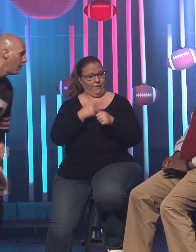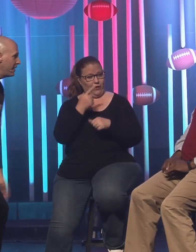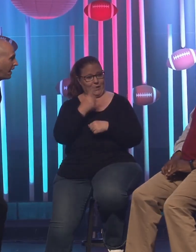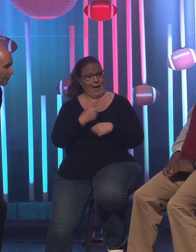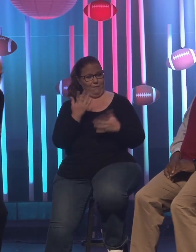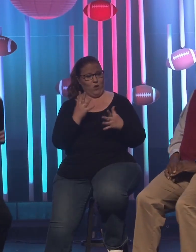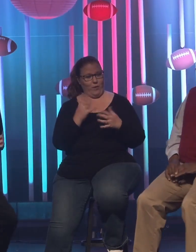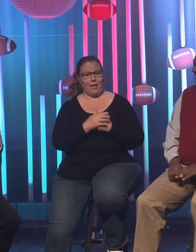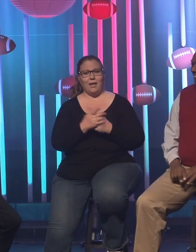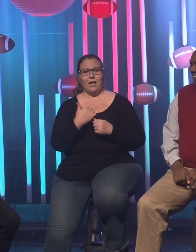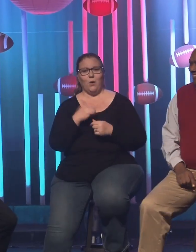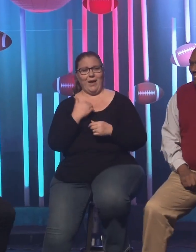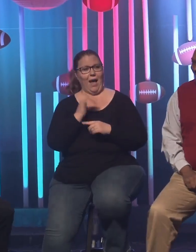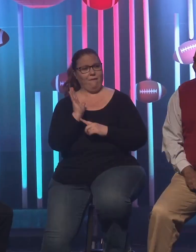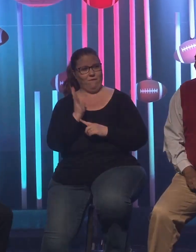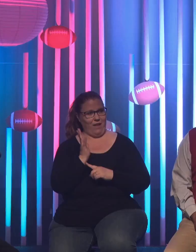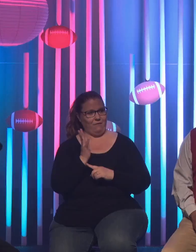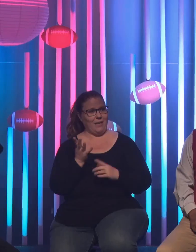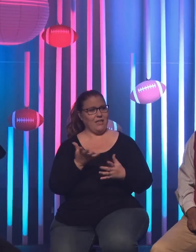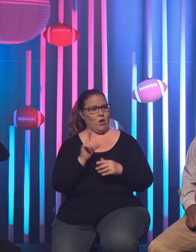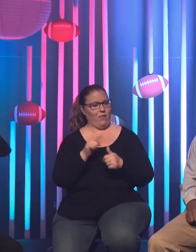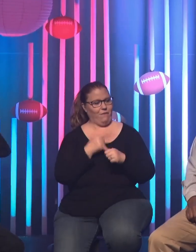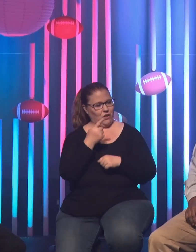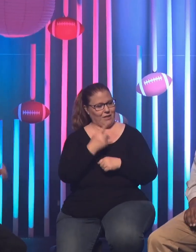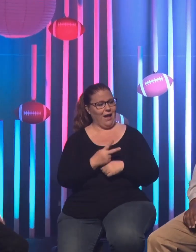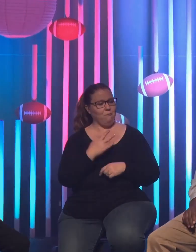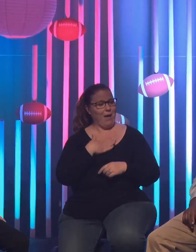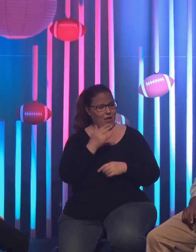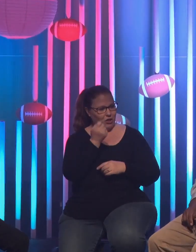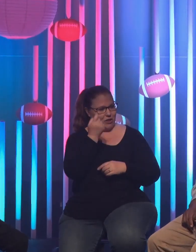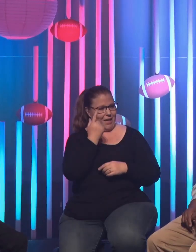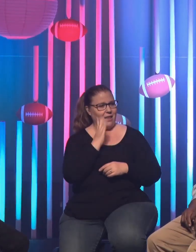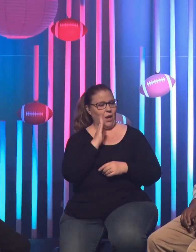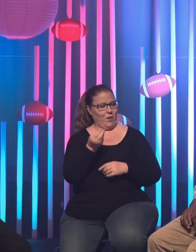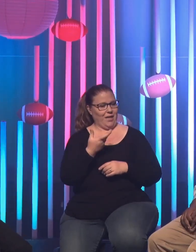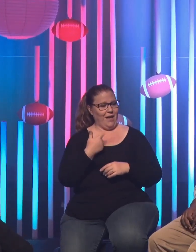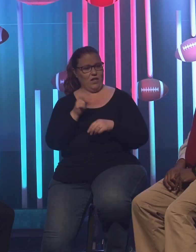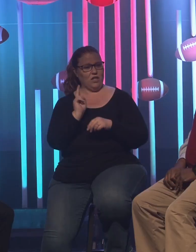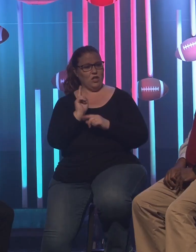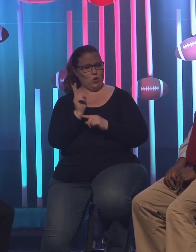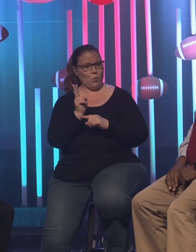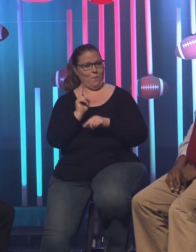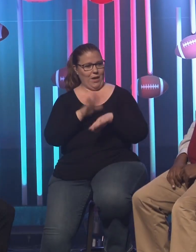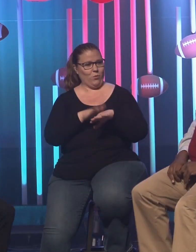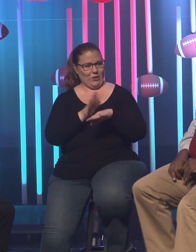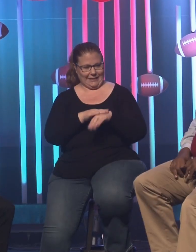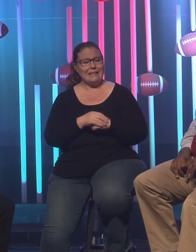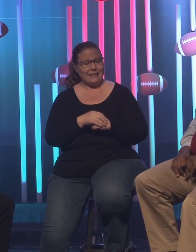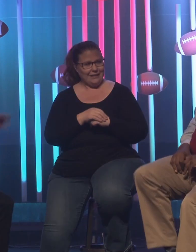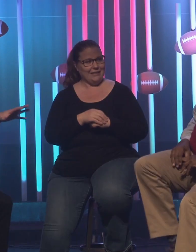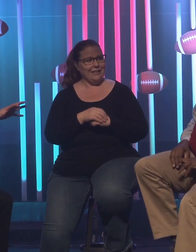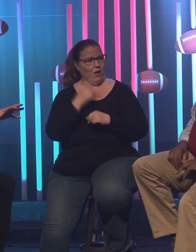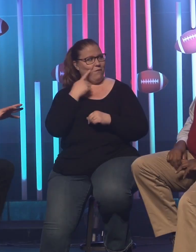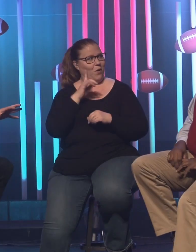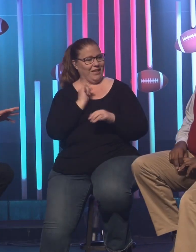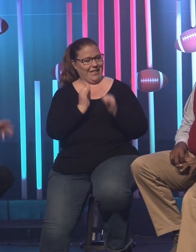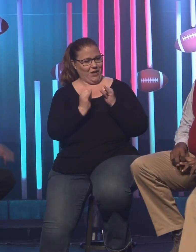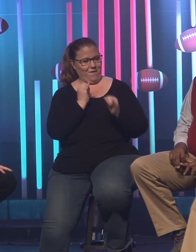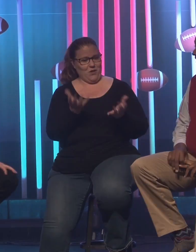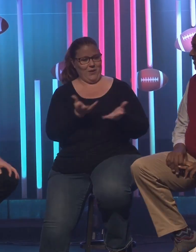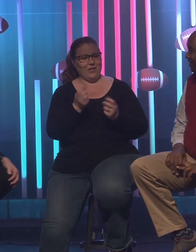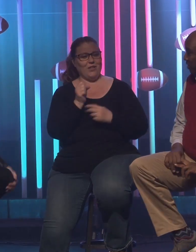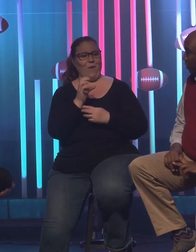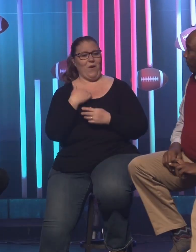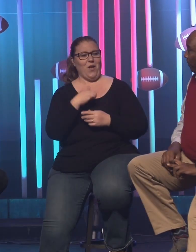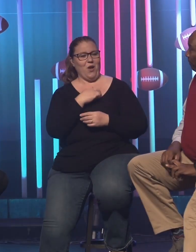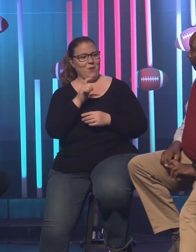So we got 5 minutes here on the first half. My understanding, Rickey, is they're going to give us a 2 minute clock. Oh my. In this little interview that we're doing here. So